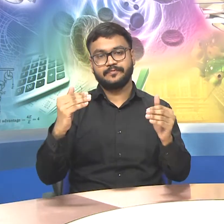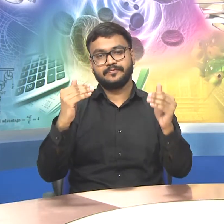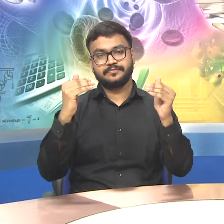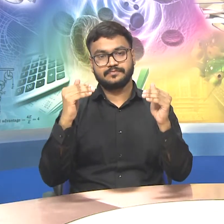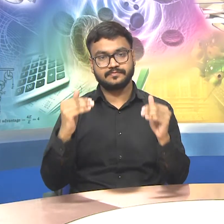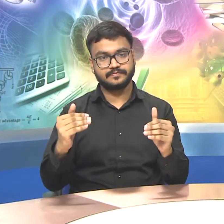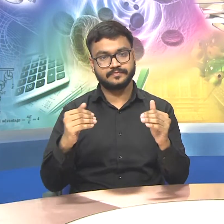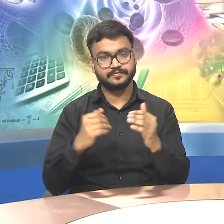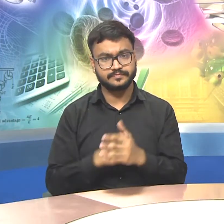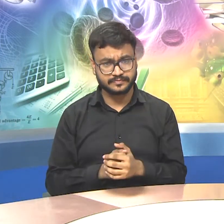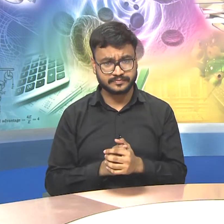and fourth